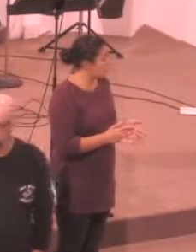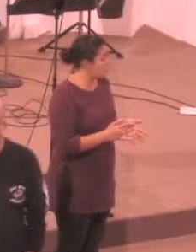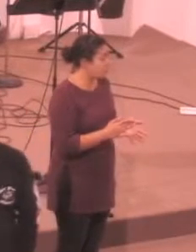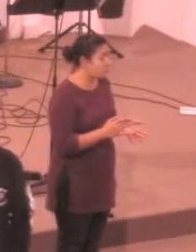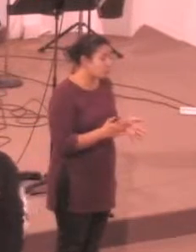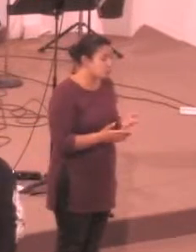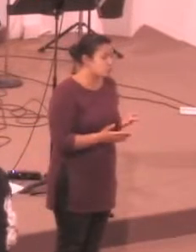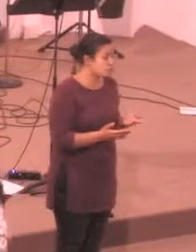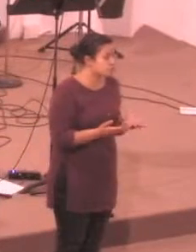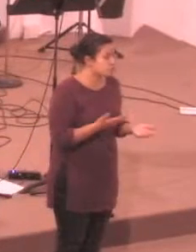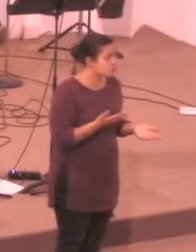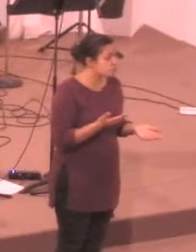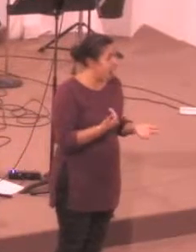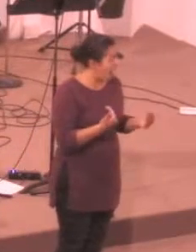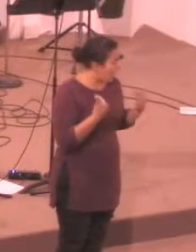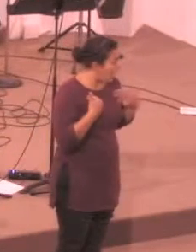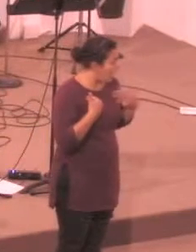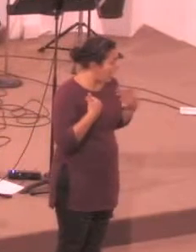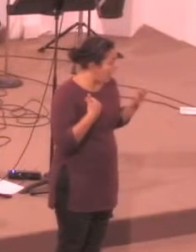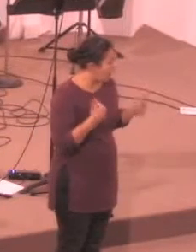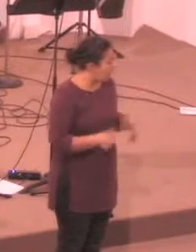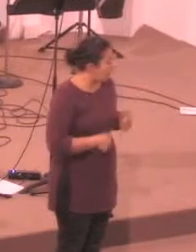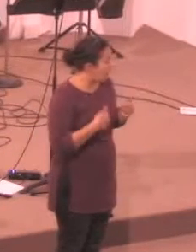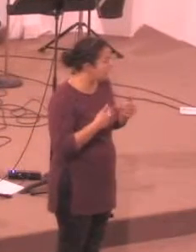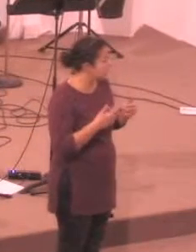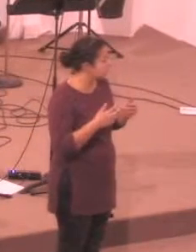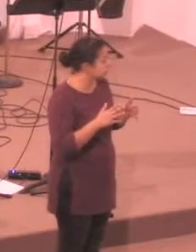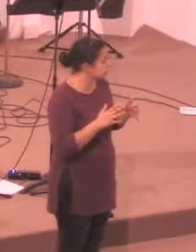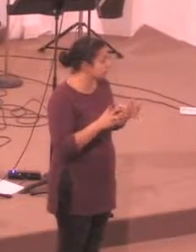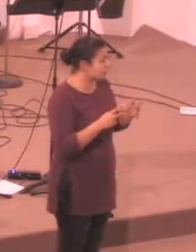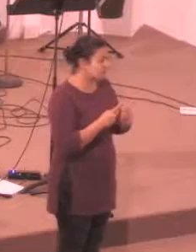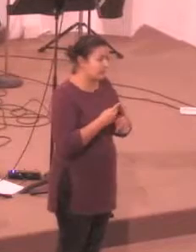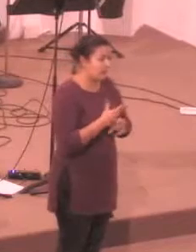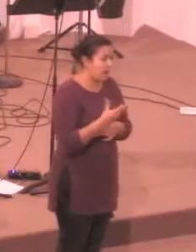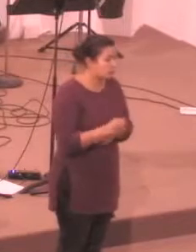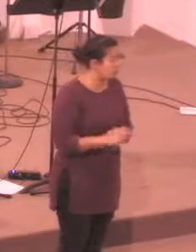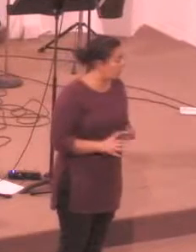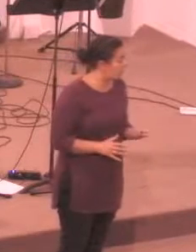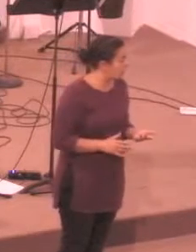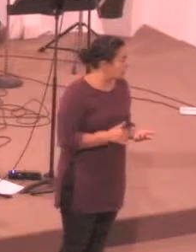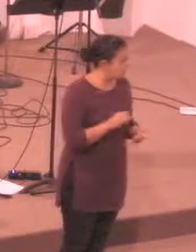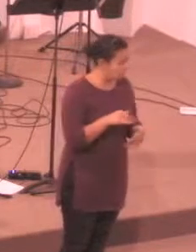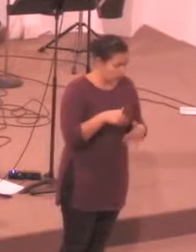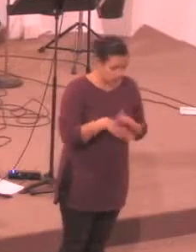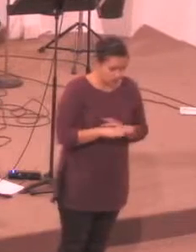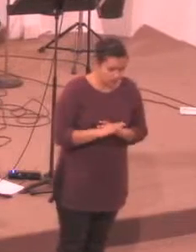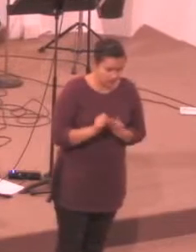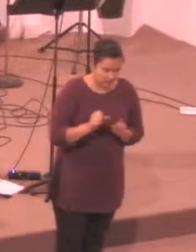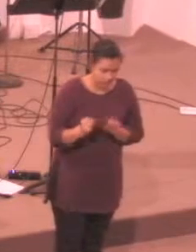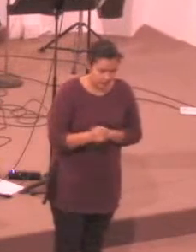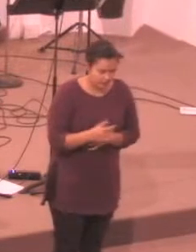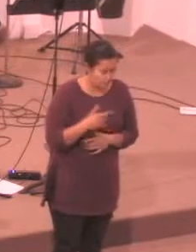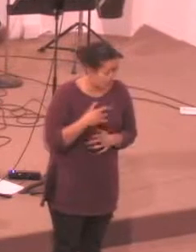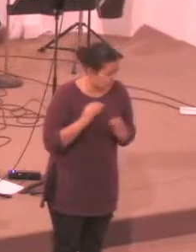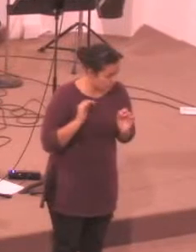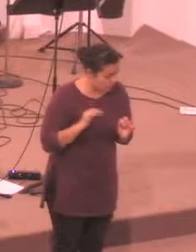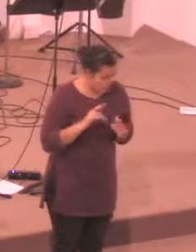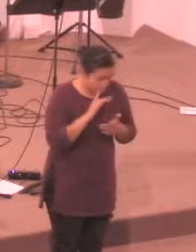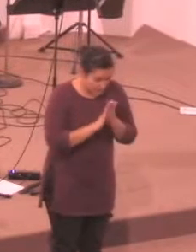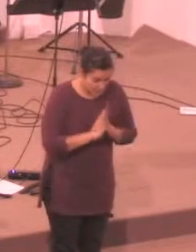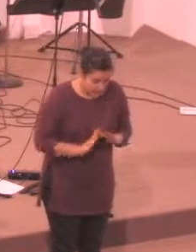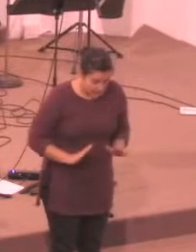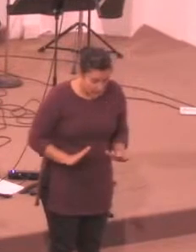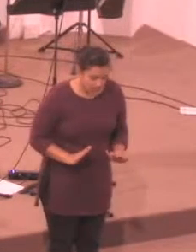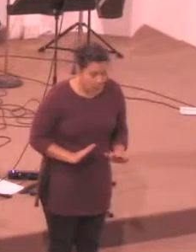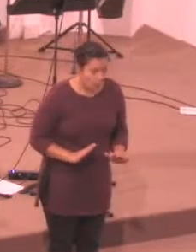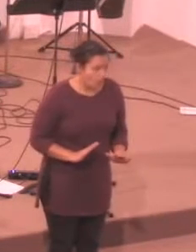You can walk into a situation and there's no peace. Oh my gosh. I can always look down at my Fitbit and say, whew, my